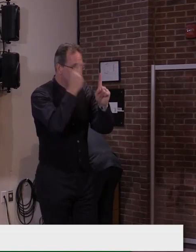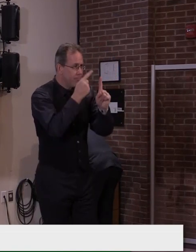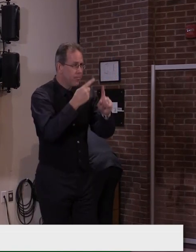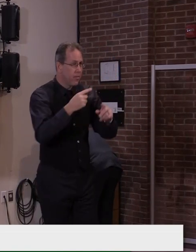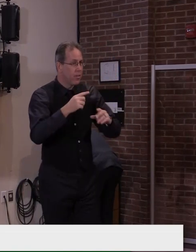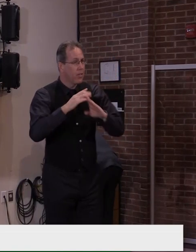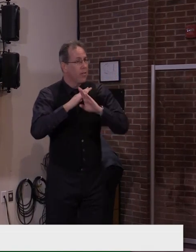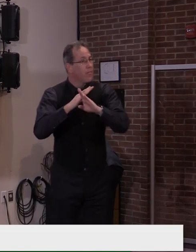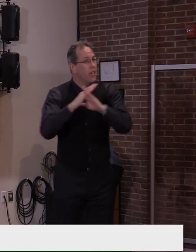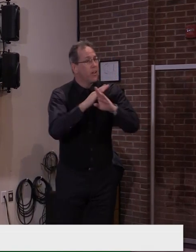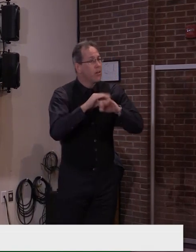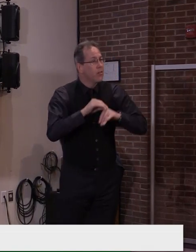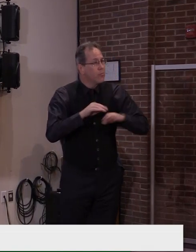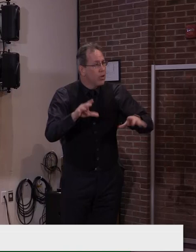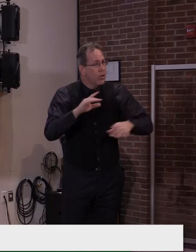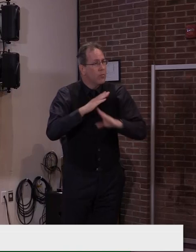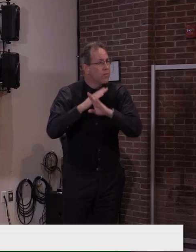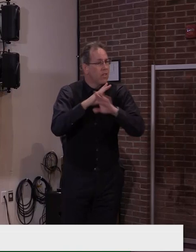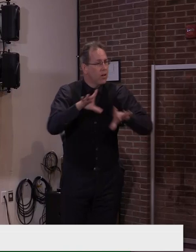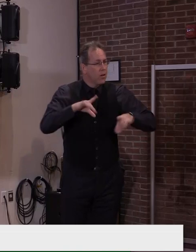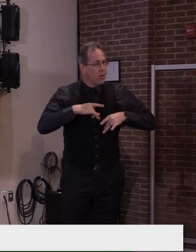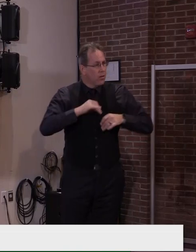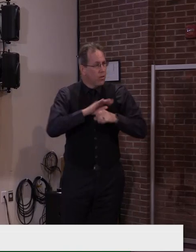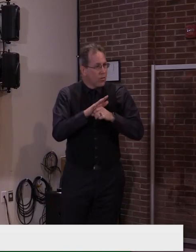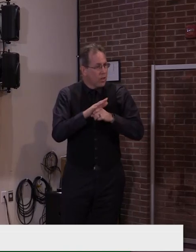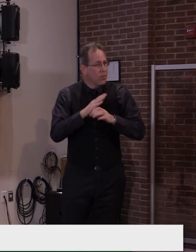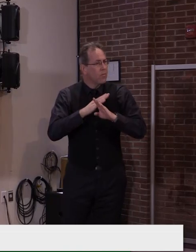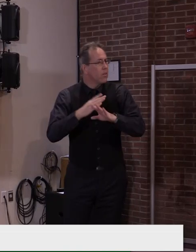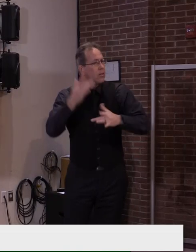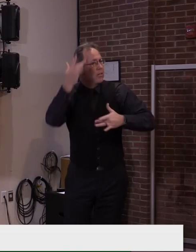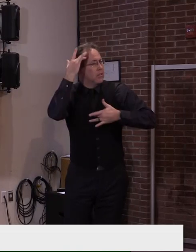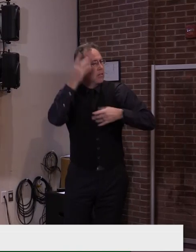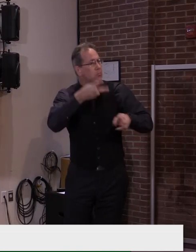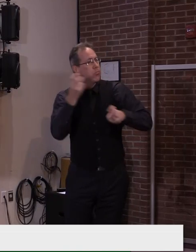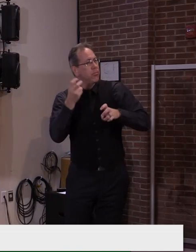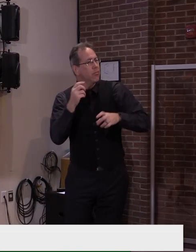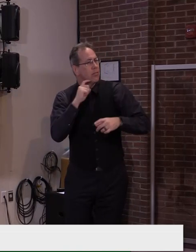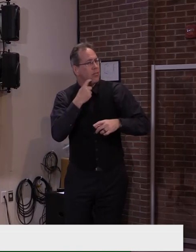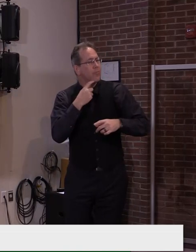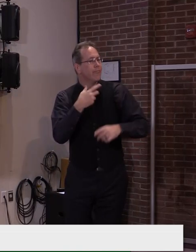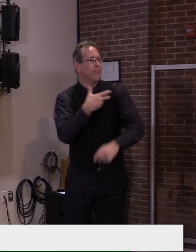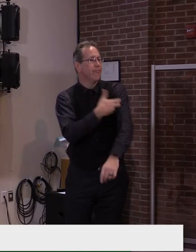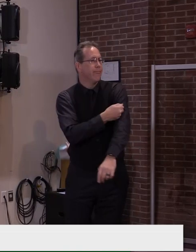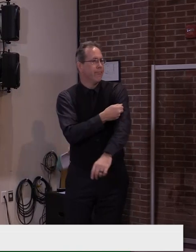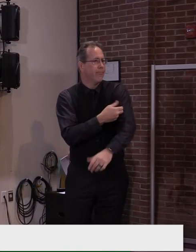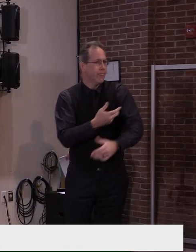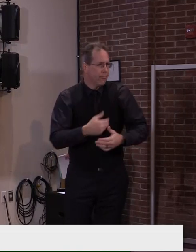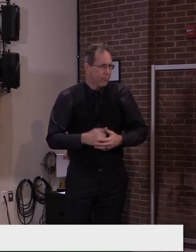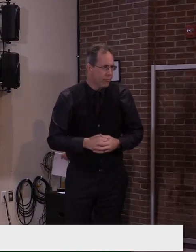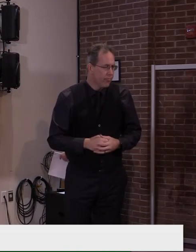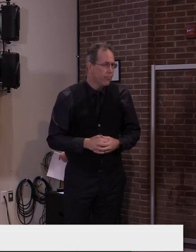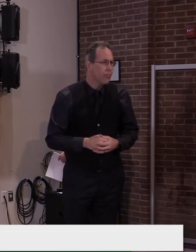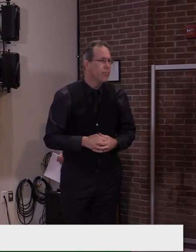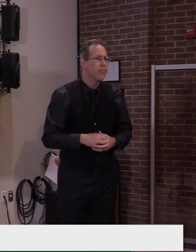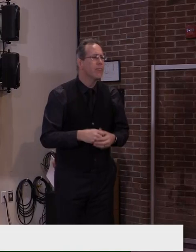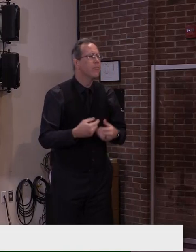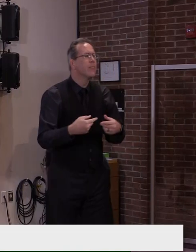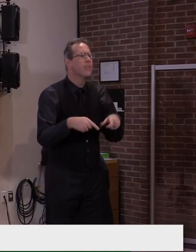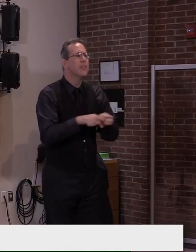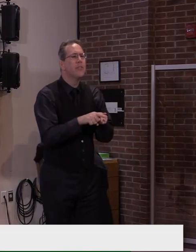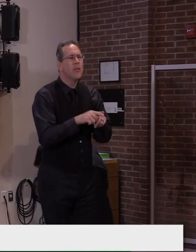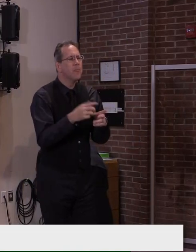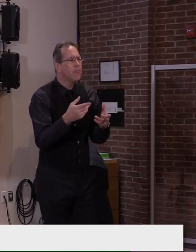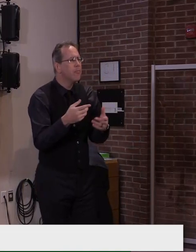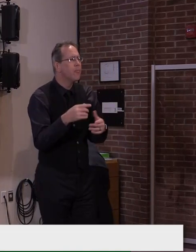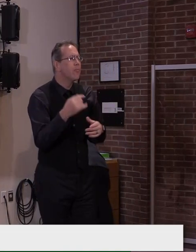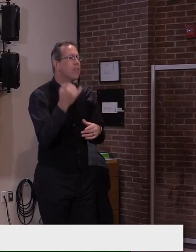prevent severe outcomes. So just like you can get a cold from getting Omicron, and most people who have